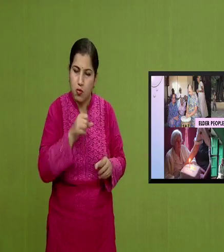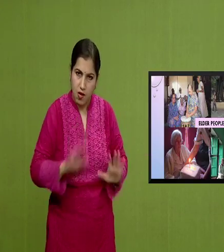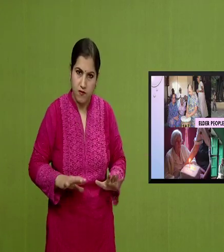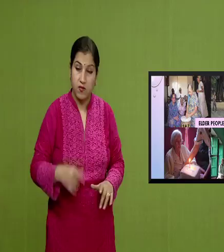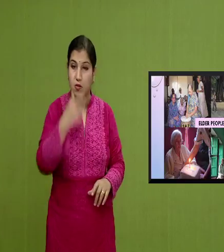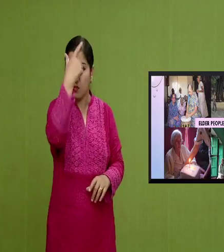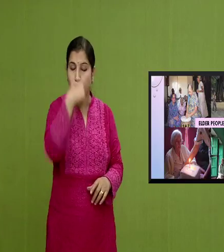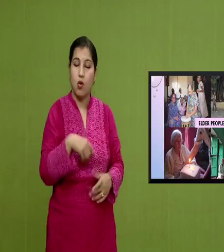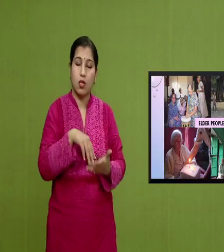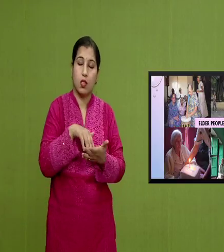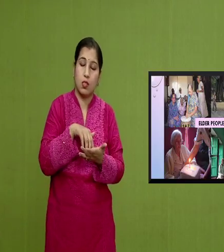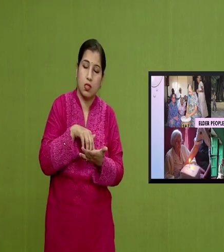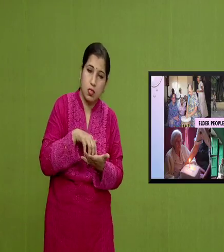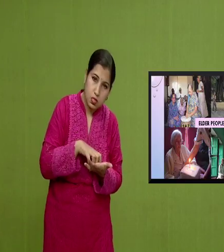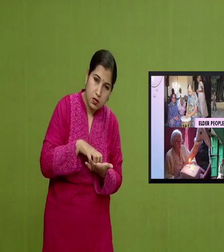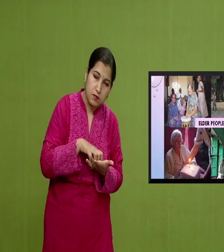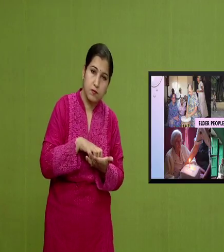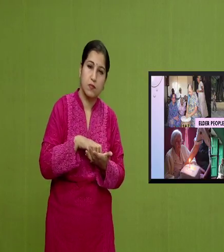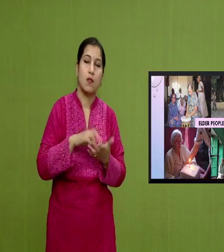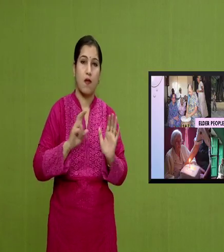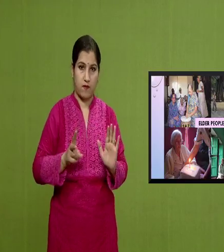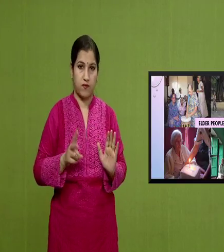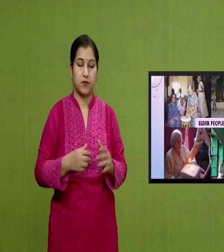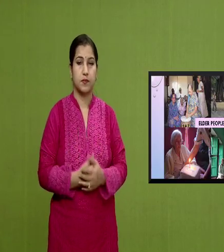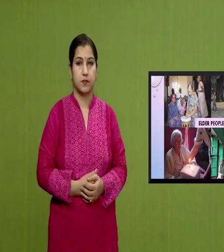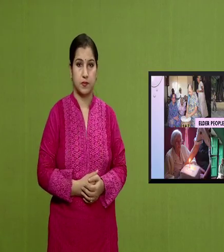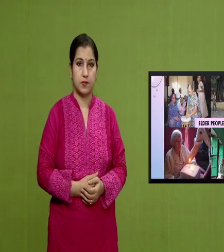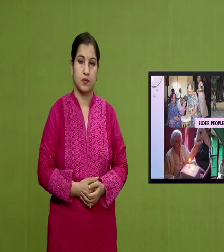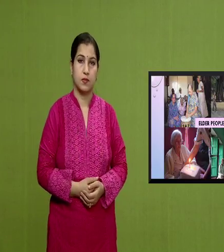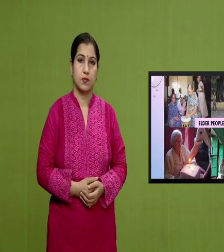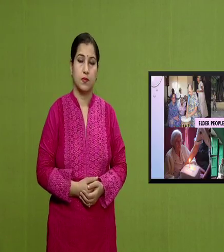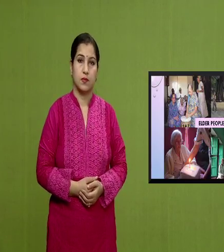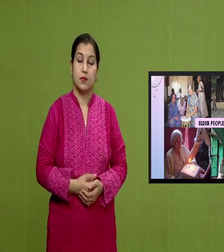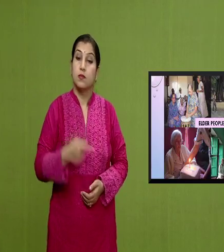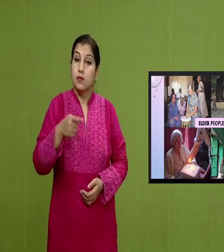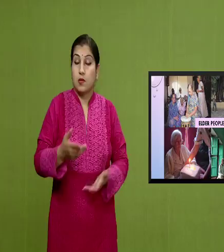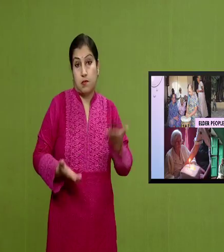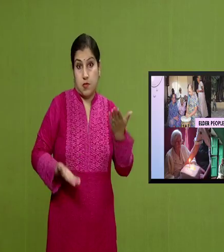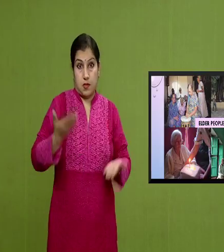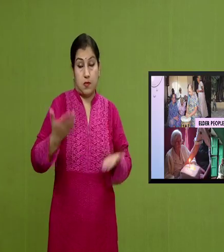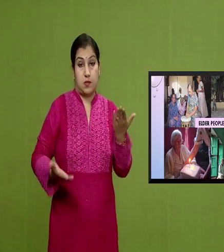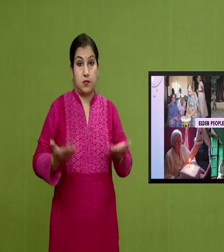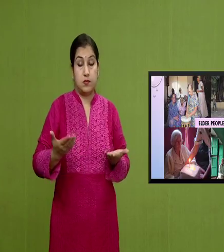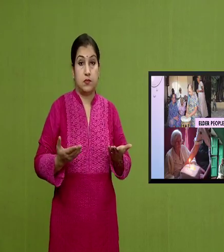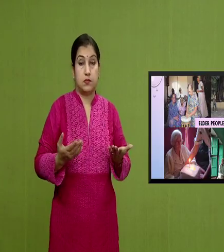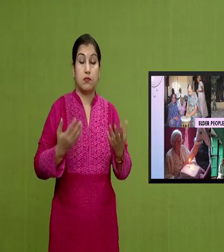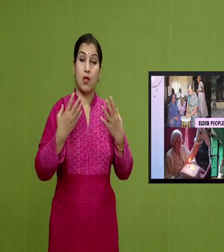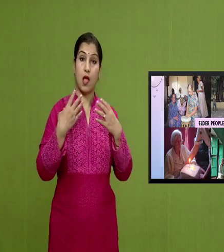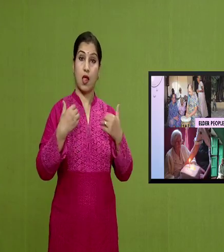body to lead normal healthy life. There may be decline in